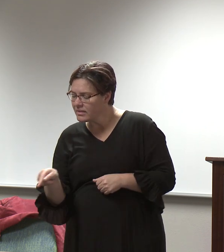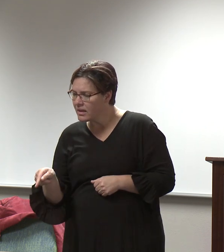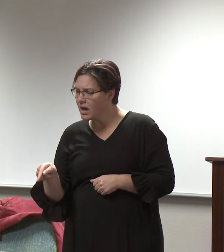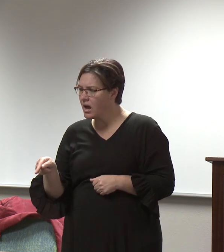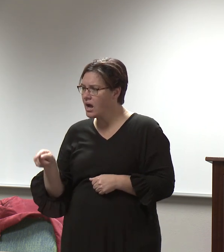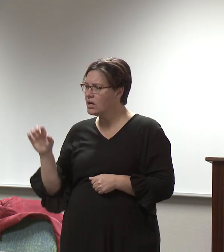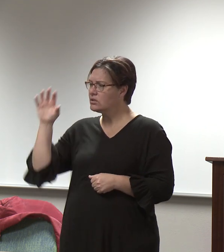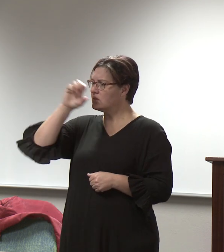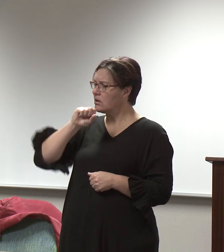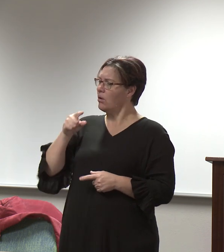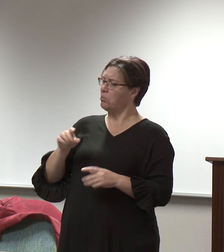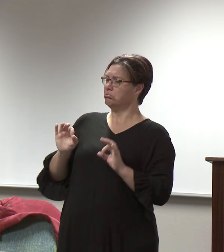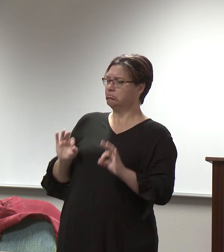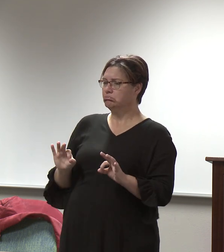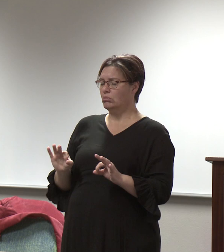in post-colonial society.